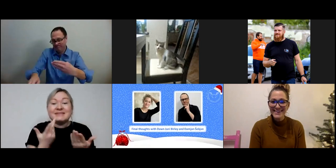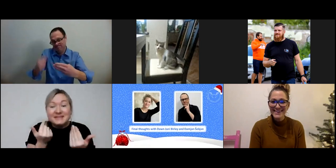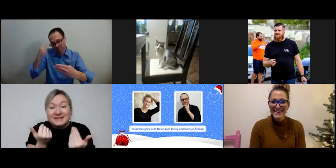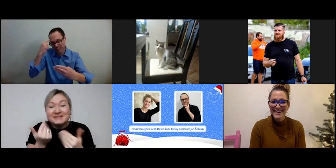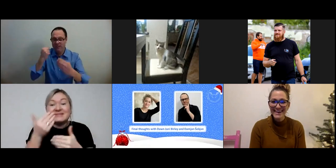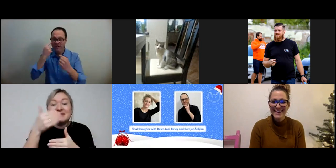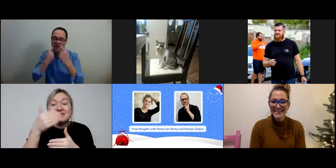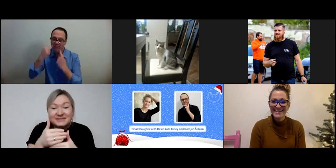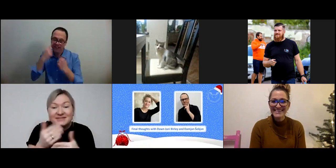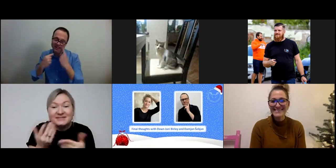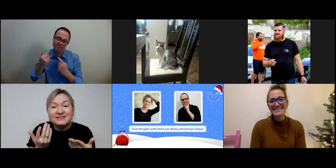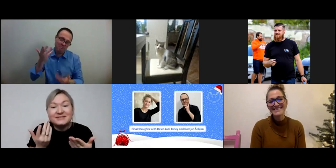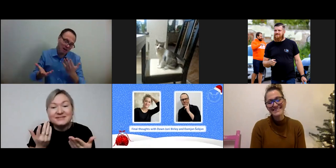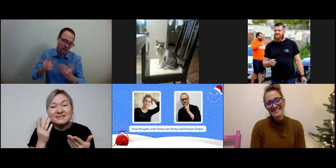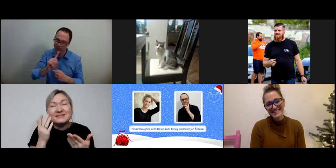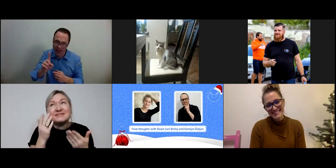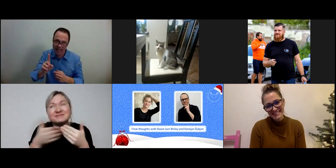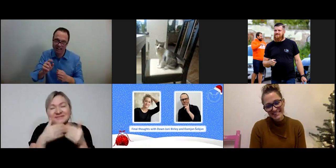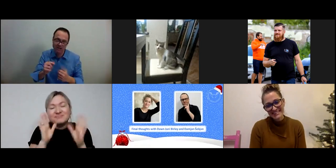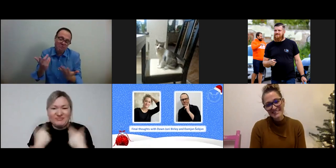Maybe the last episode.